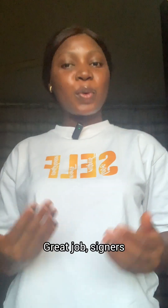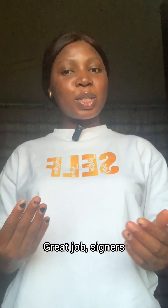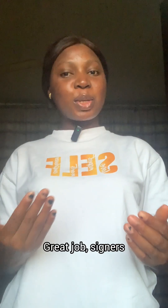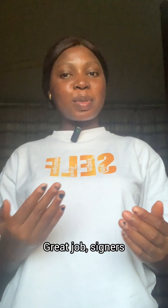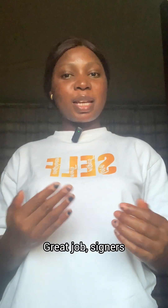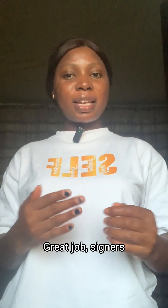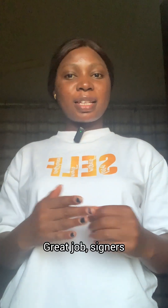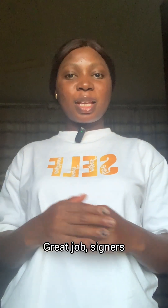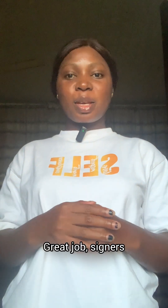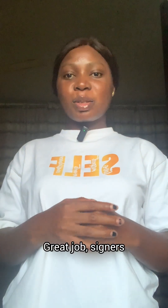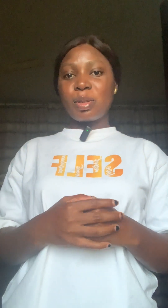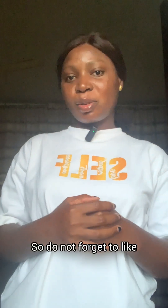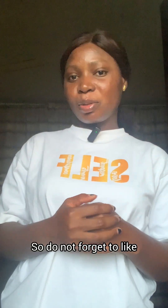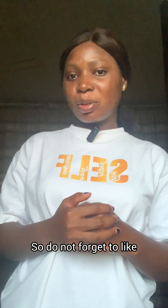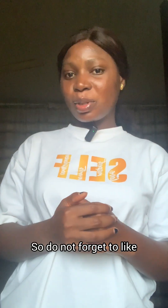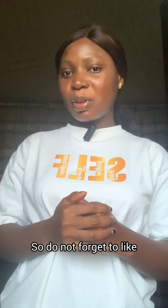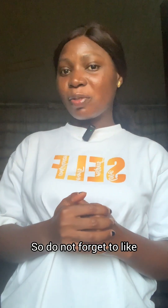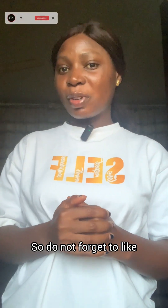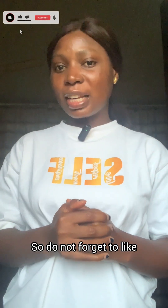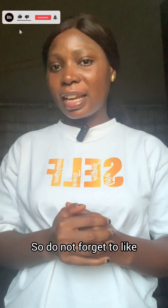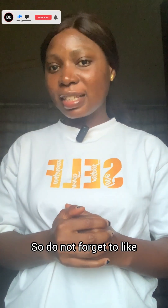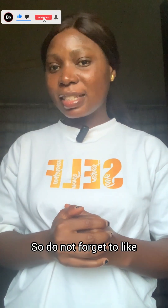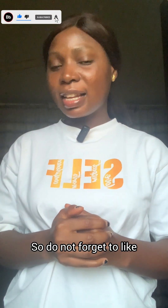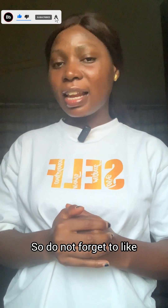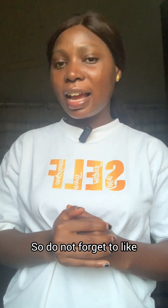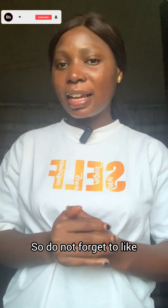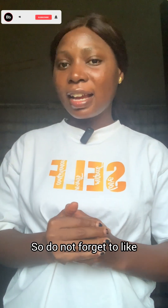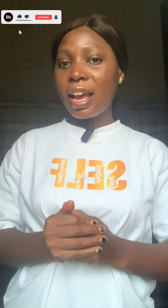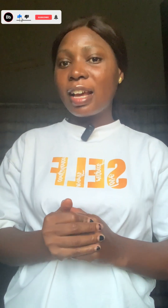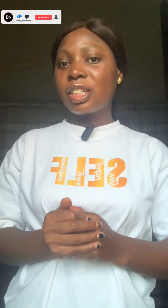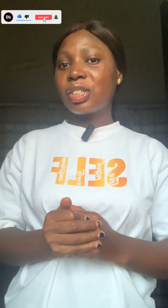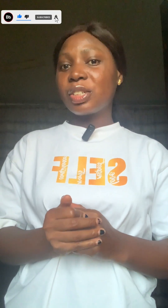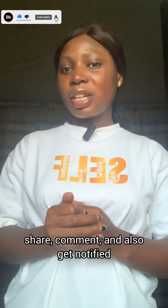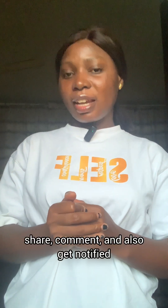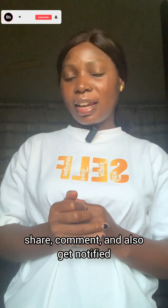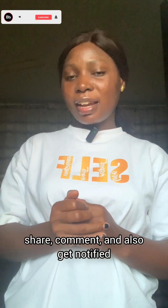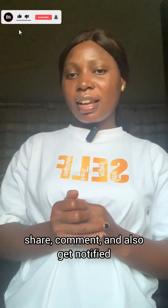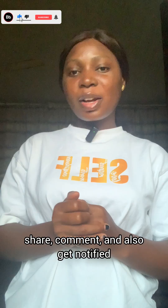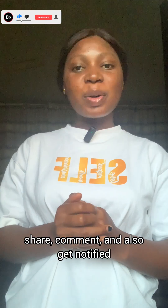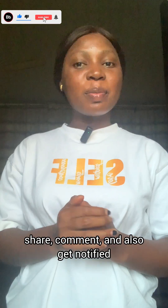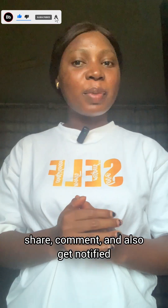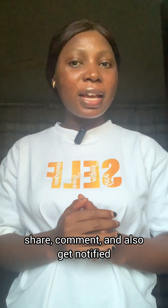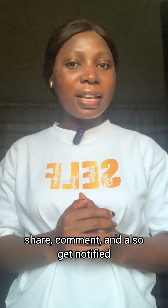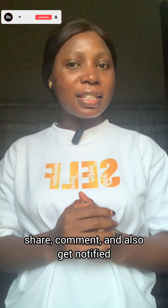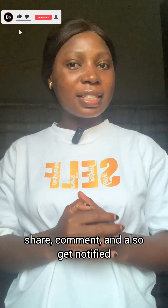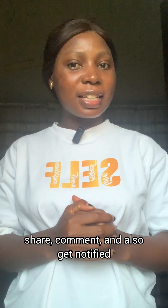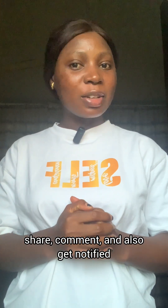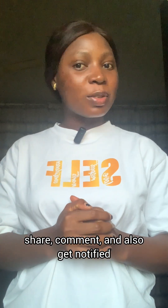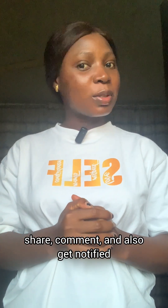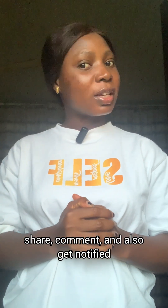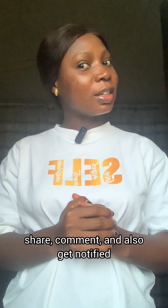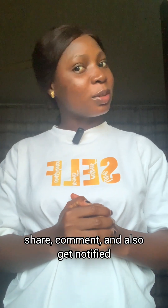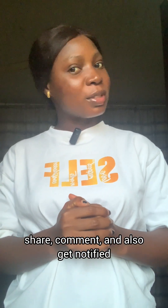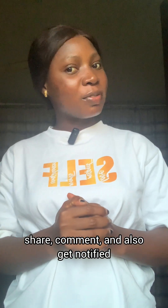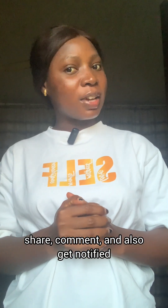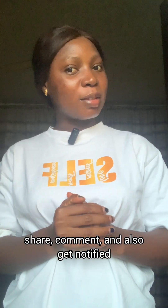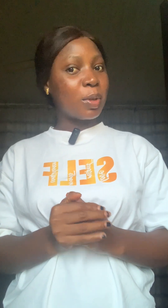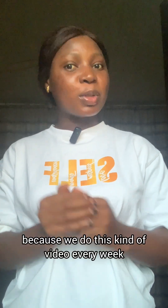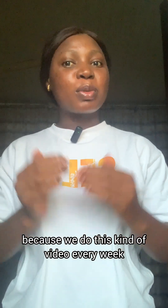Great job, signers. So do not forget to like, share, comment, and also get notified, because we